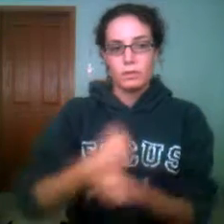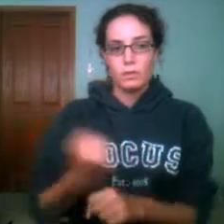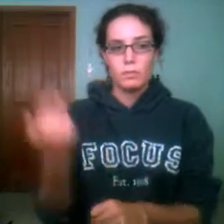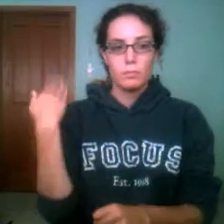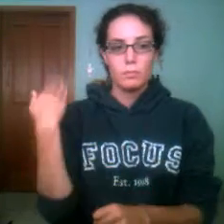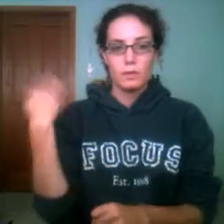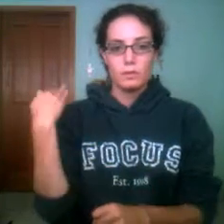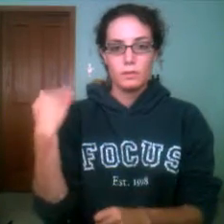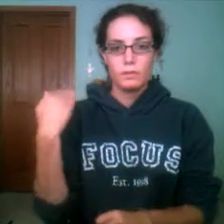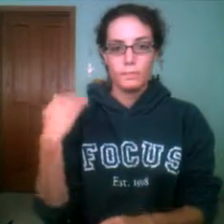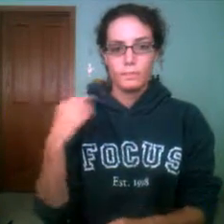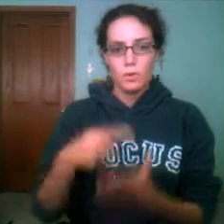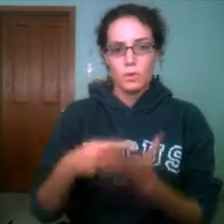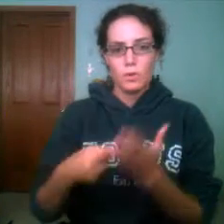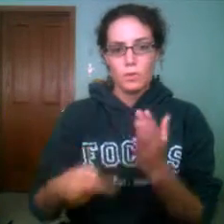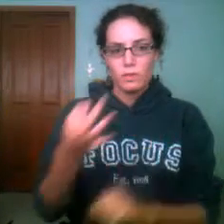What is a fossil?